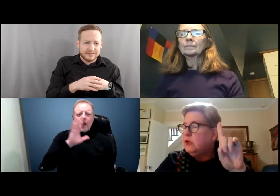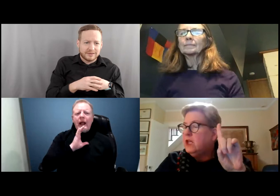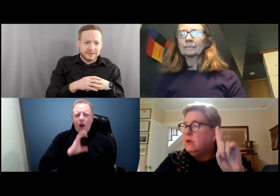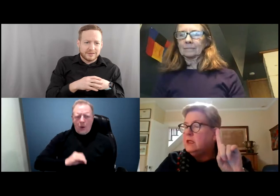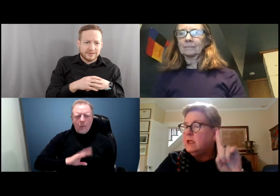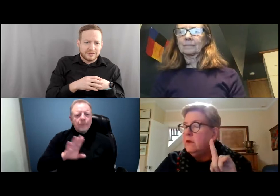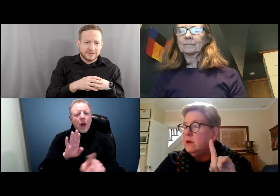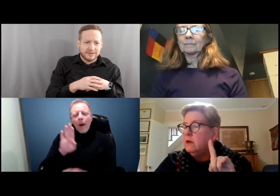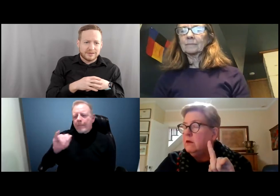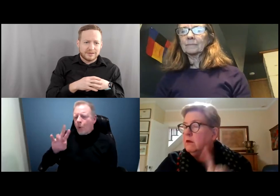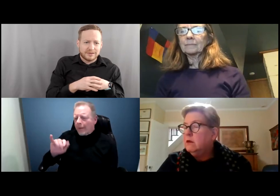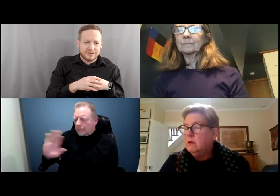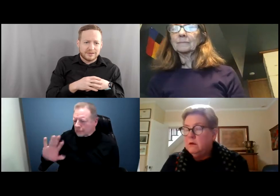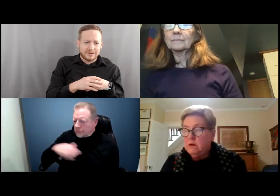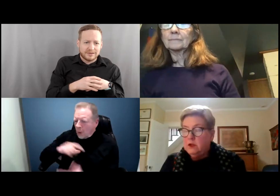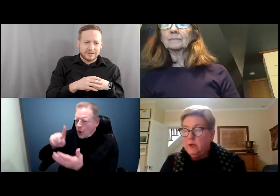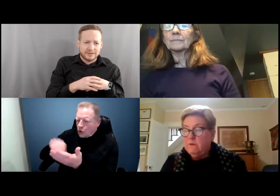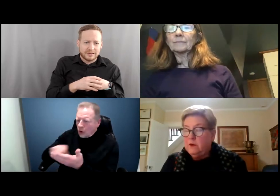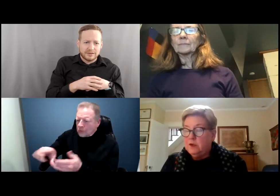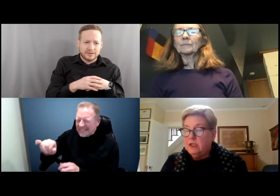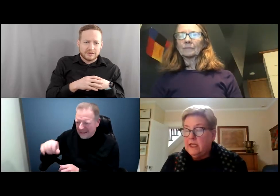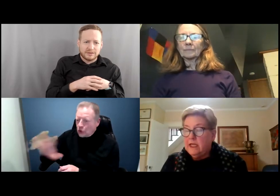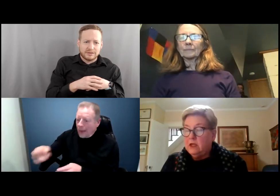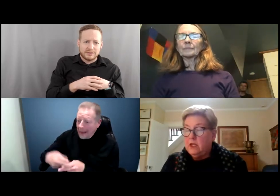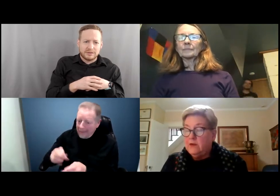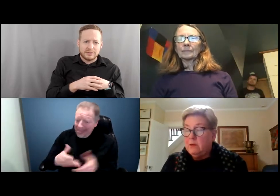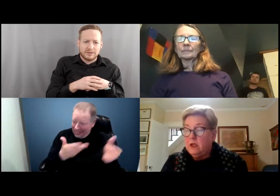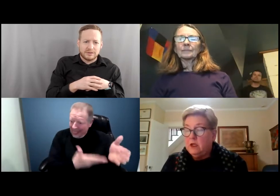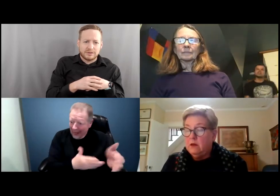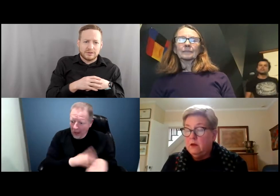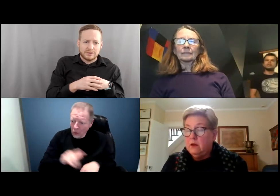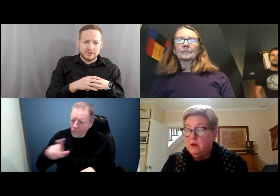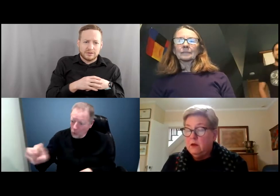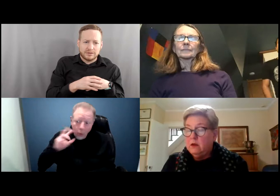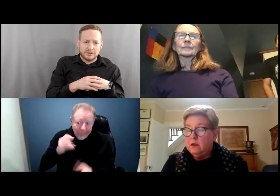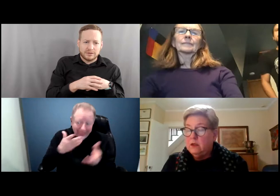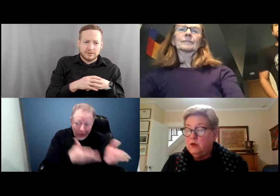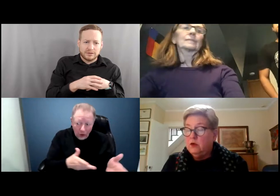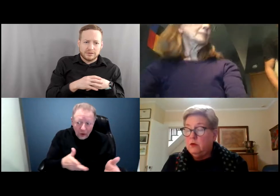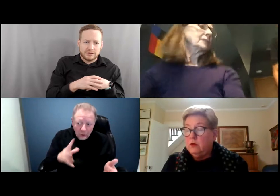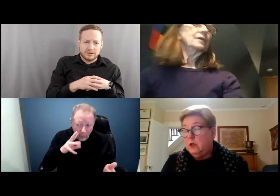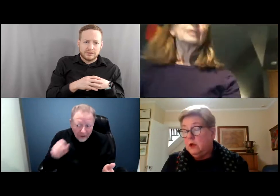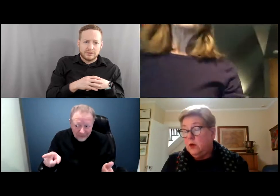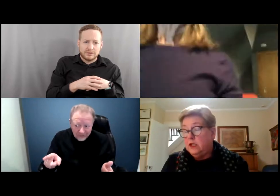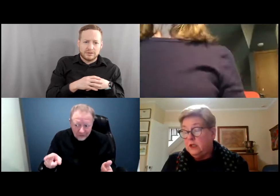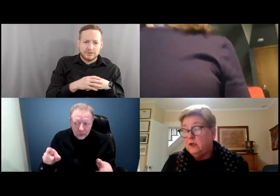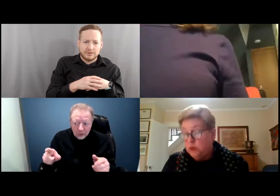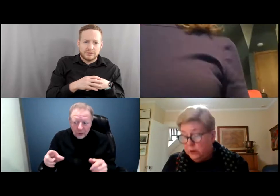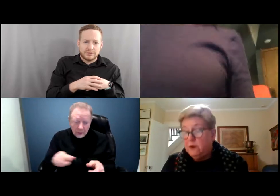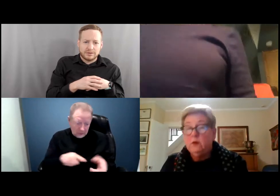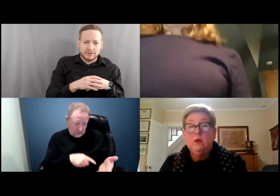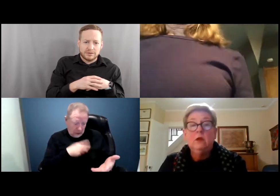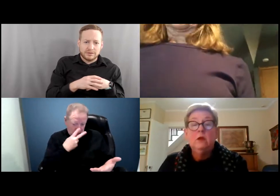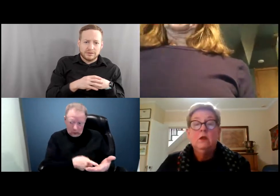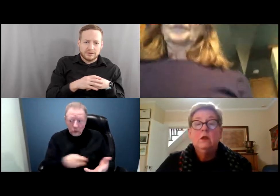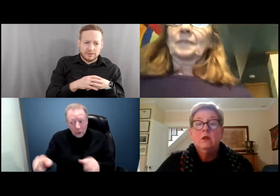Boomy, your name is on the 21st as having been at the meeting. So you, according to this, you could